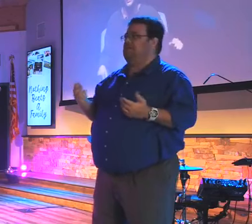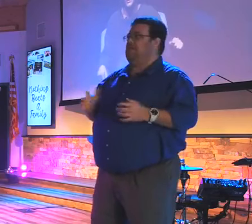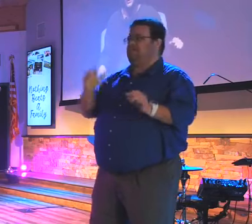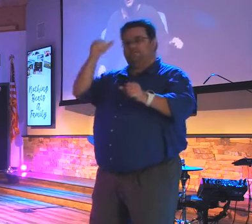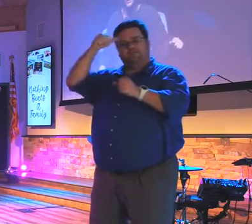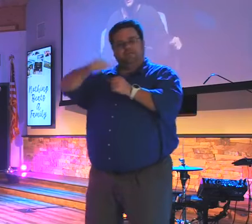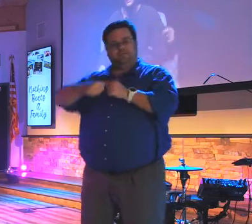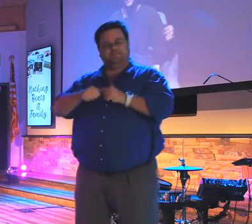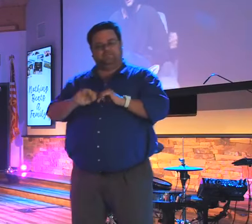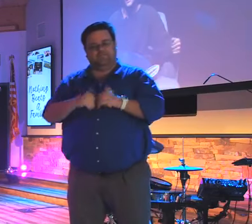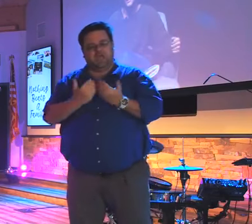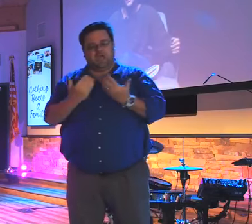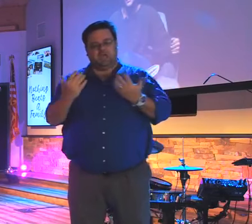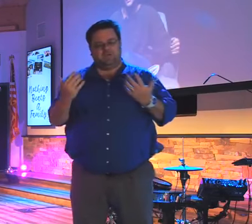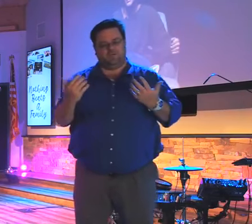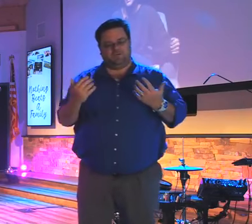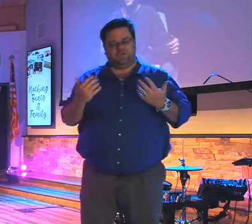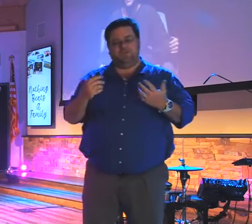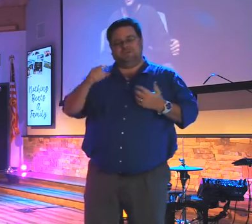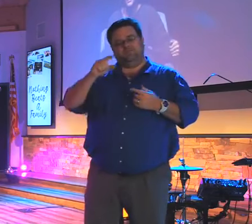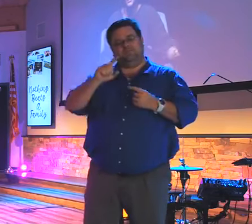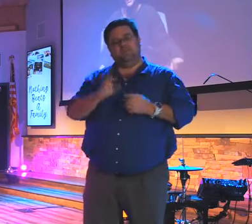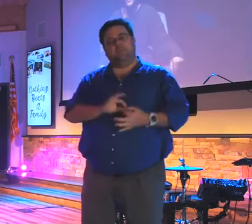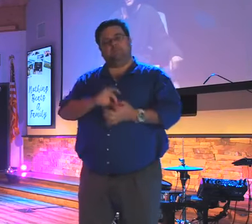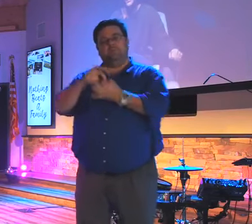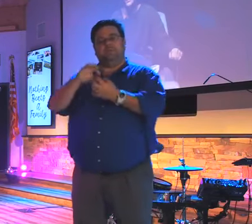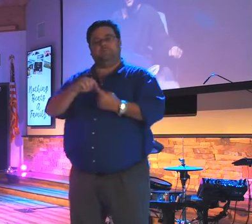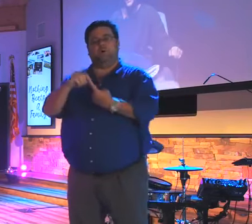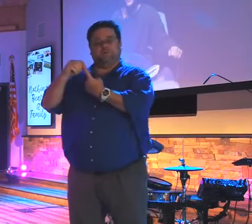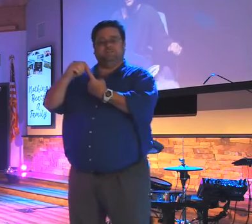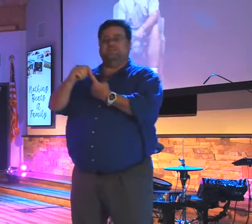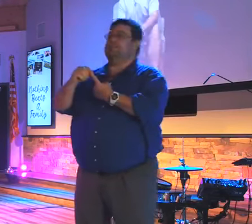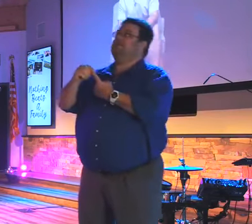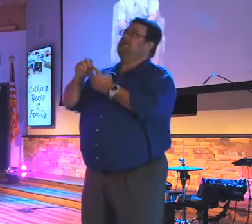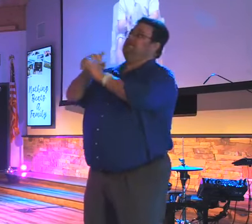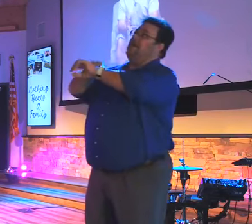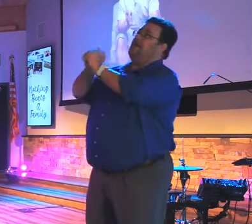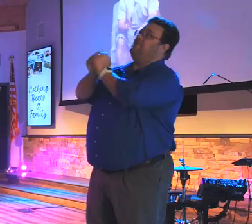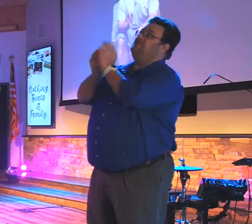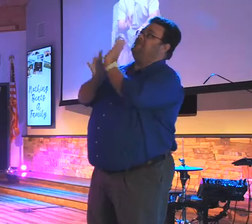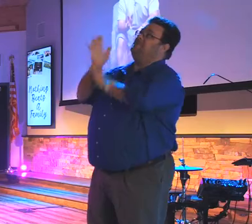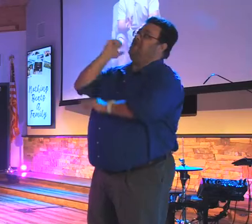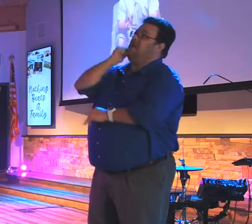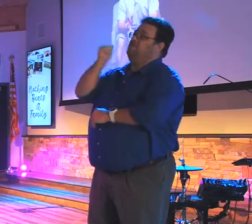how crucial it is to just spend time with Jesus personally every day. God